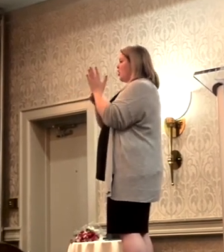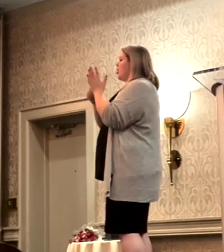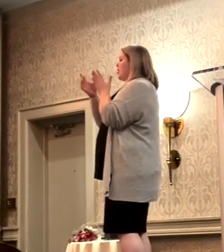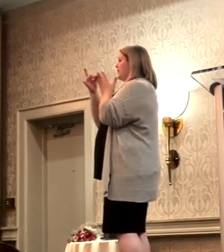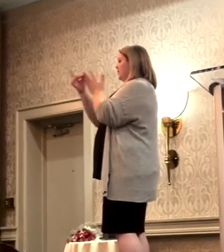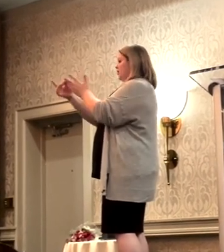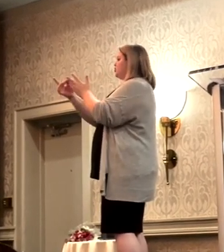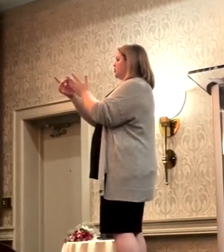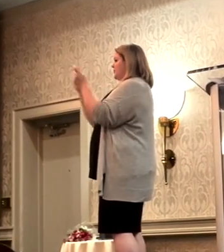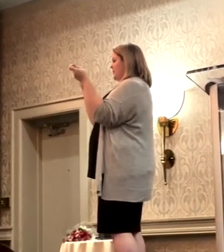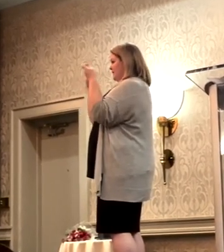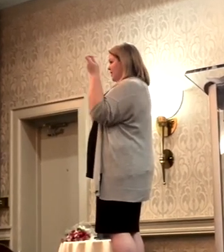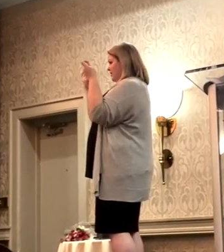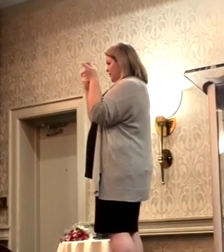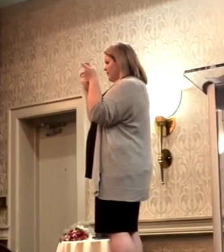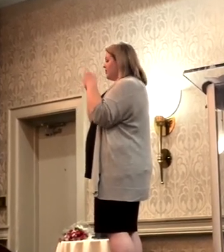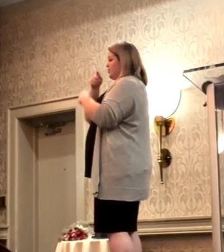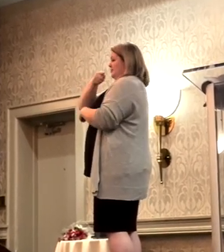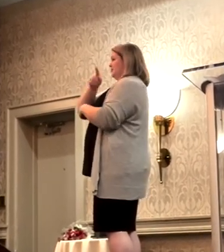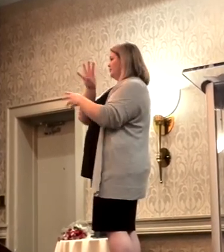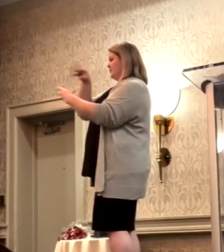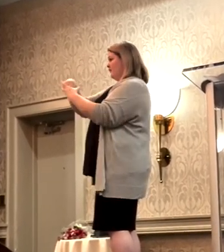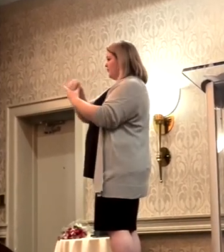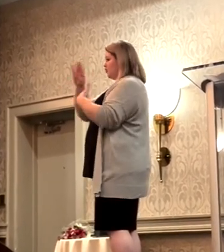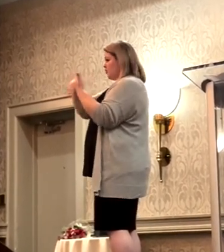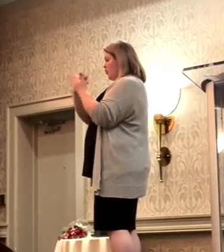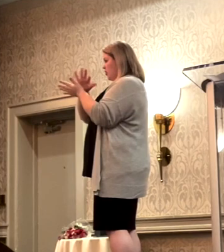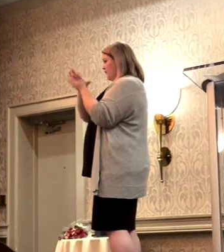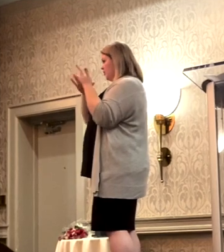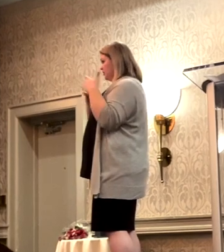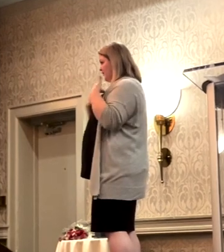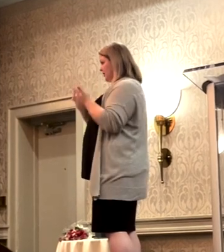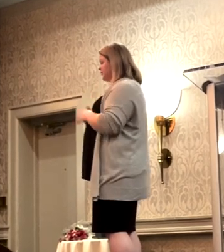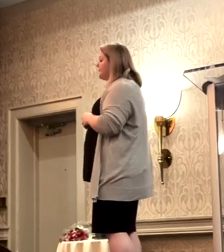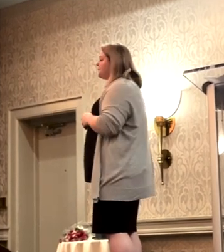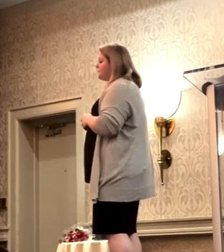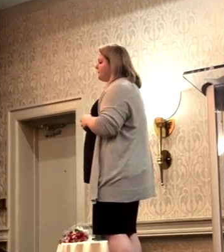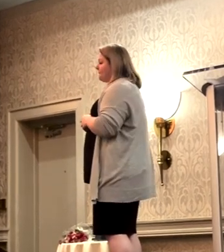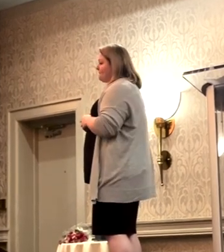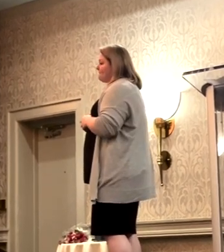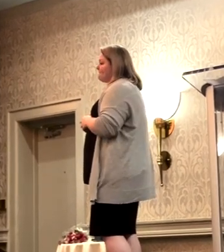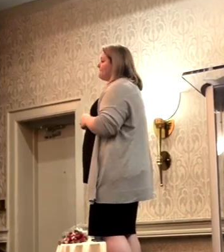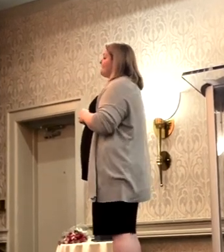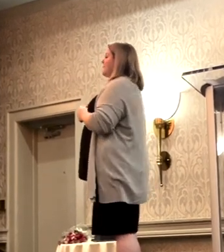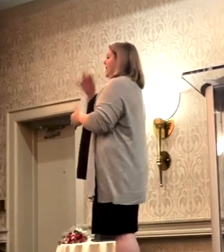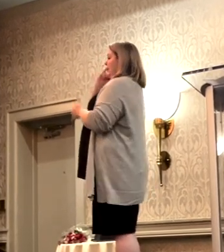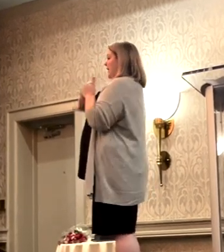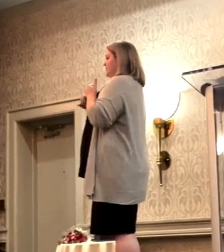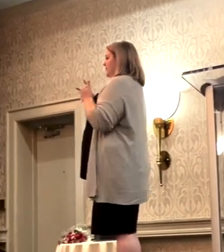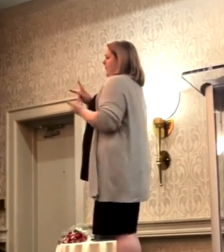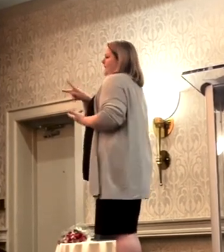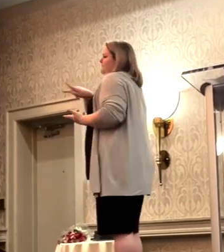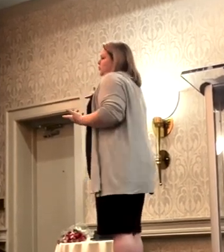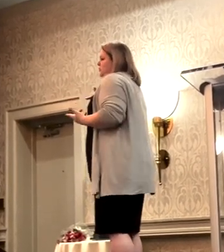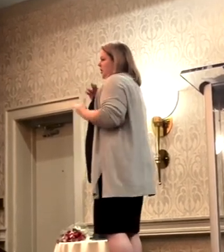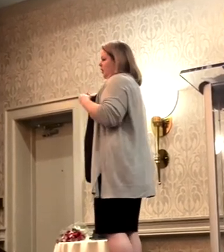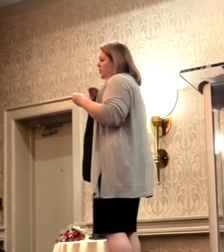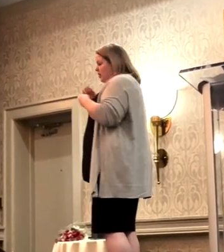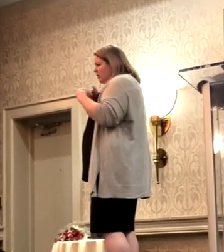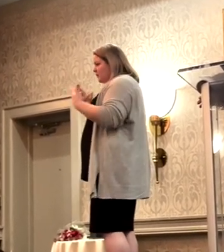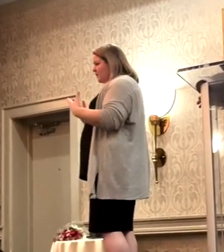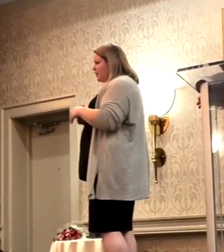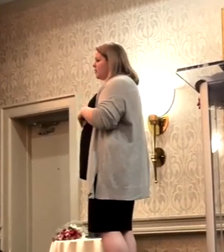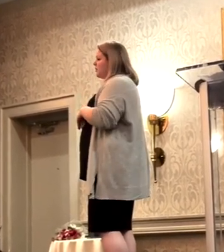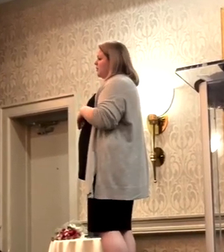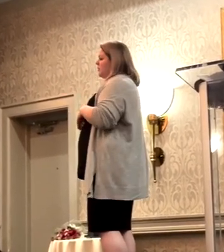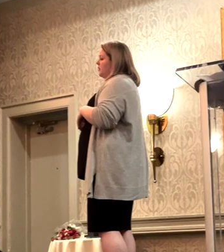was instrumental in those initiatives as well. And finally, on a personal note, in